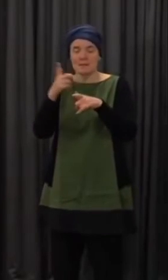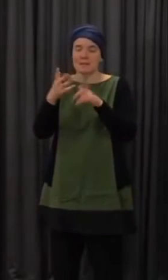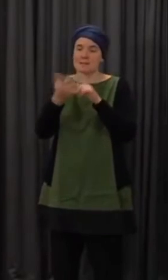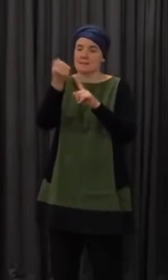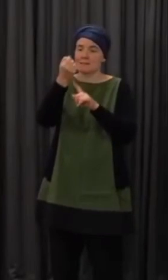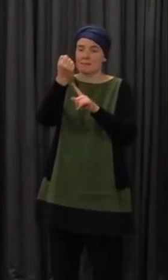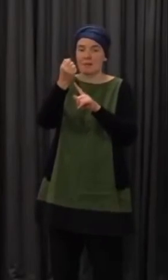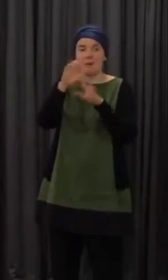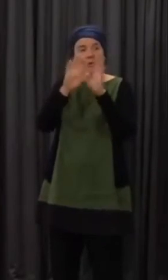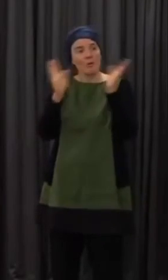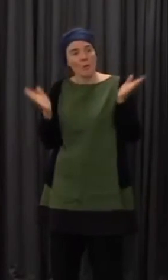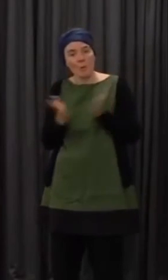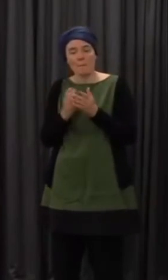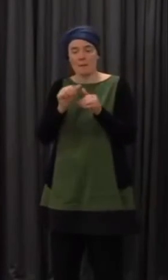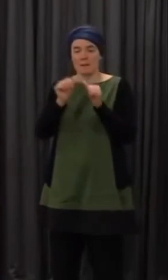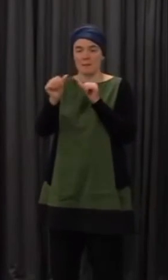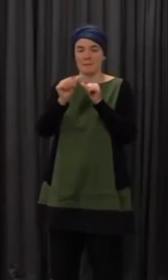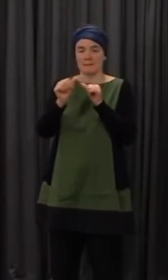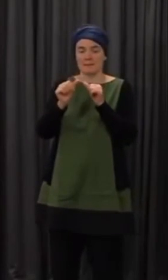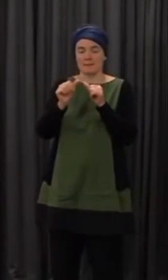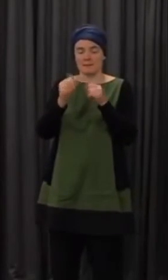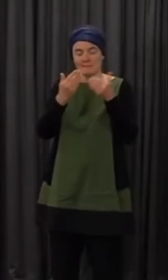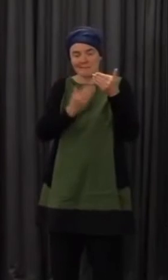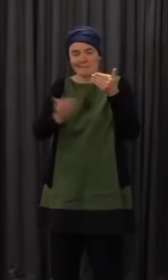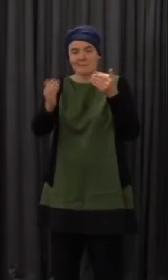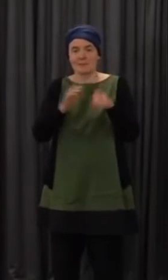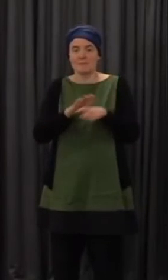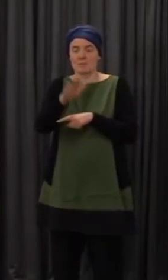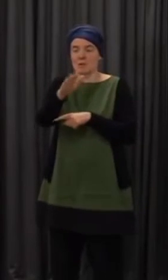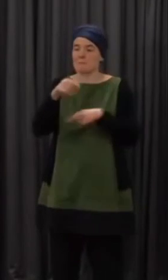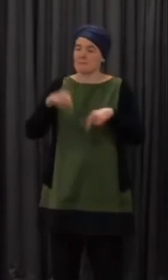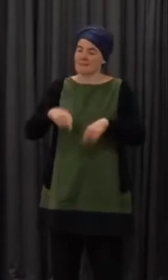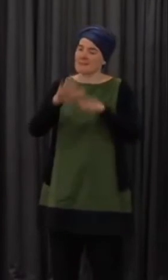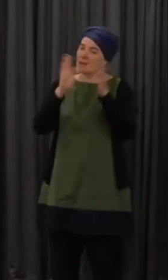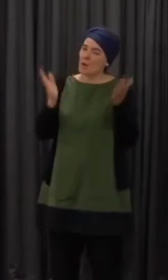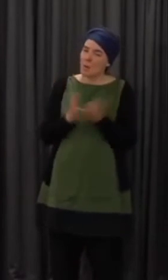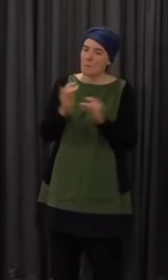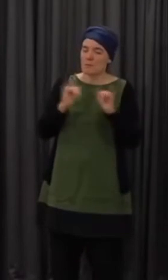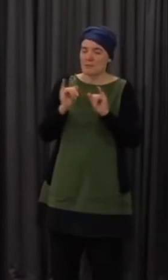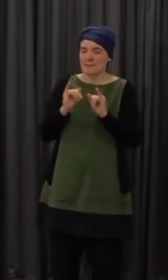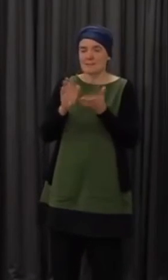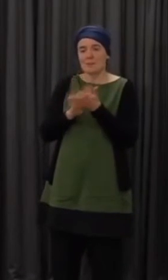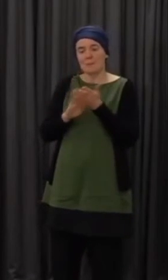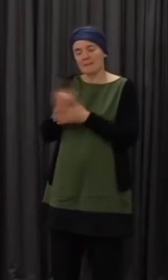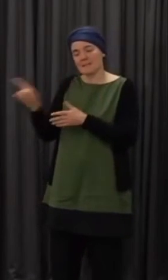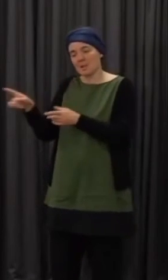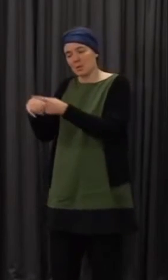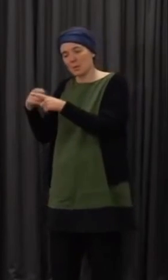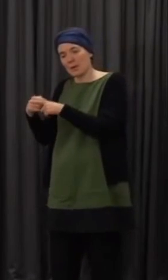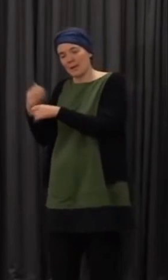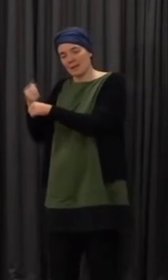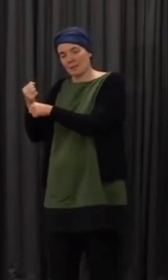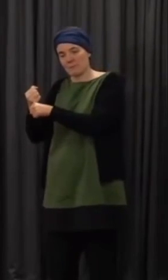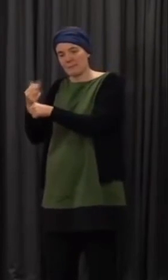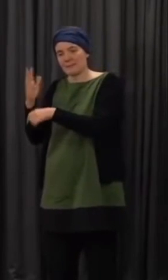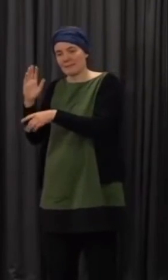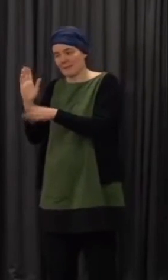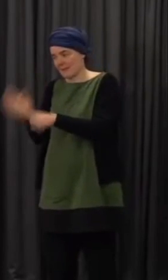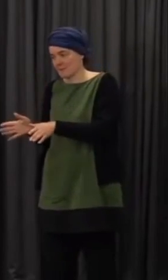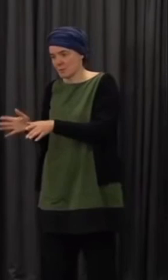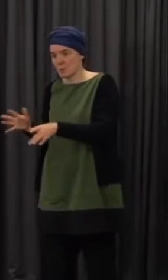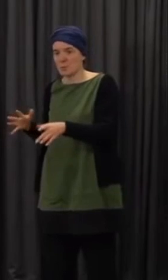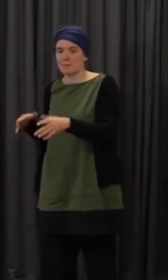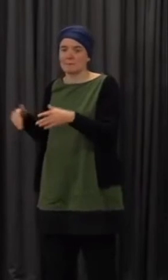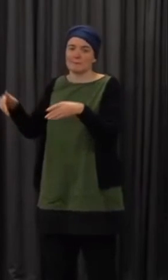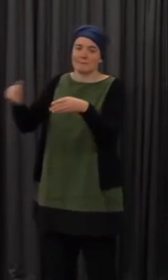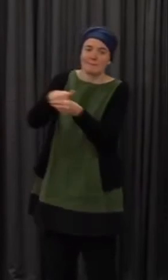future. But in a global crisis, it is the UK government that has to step into that space, as it does